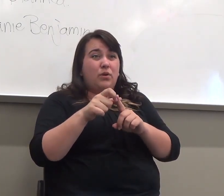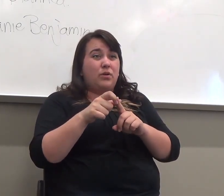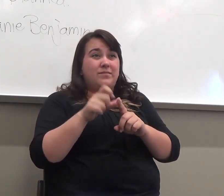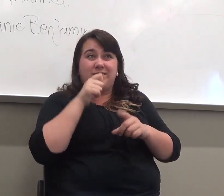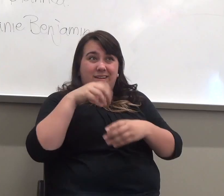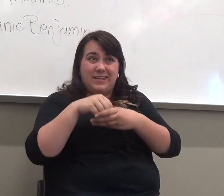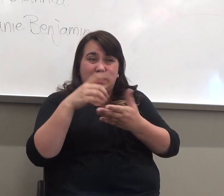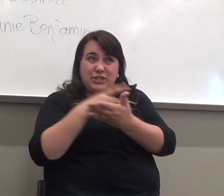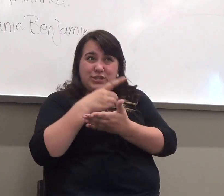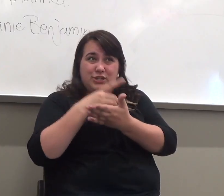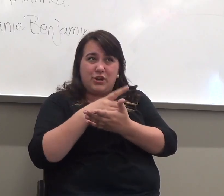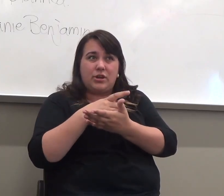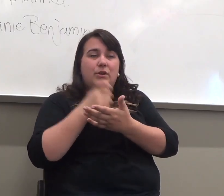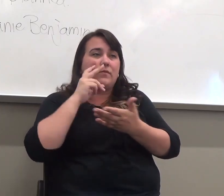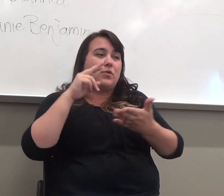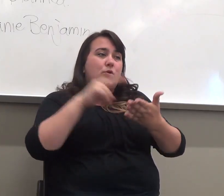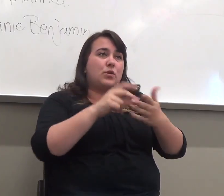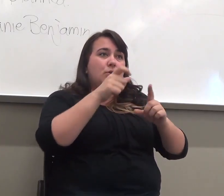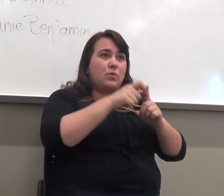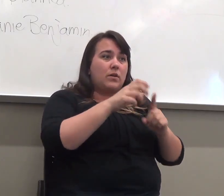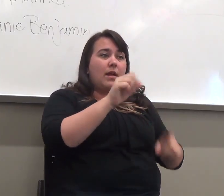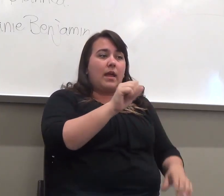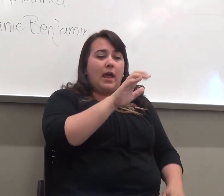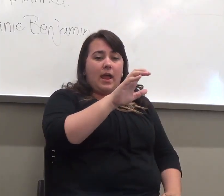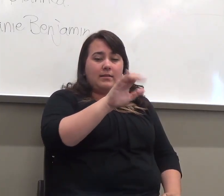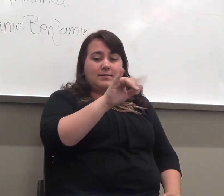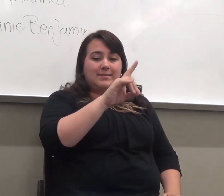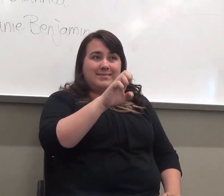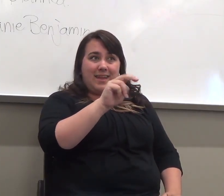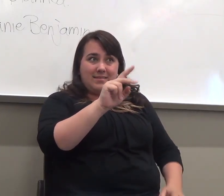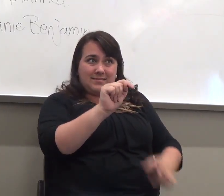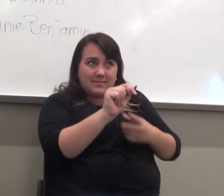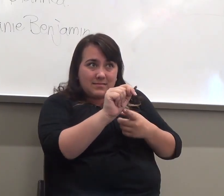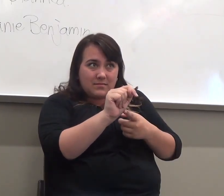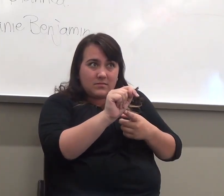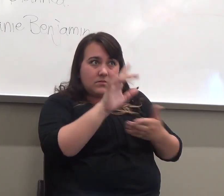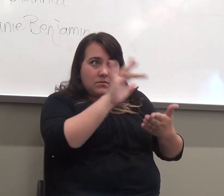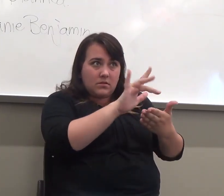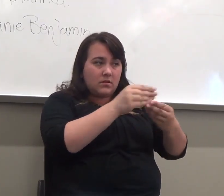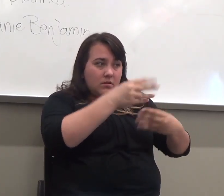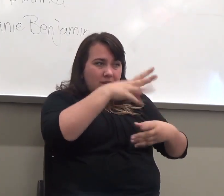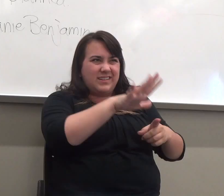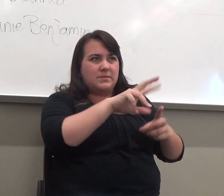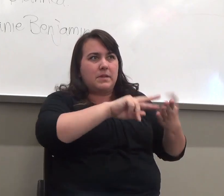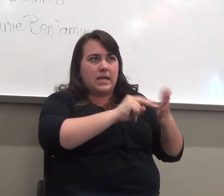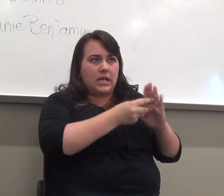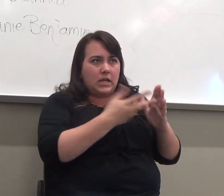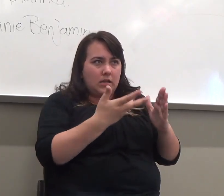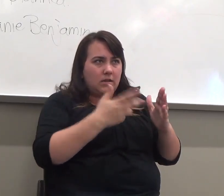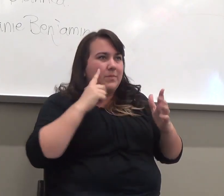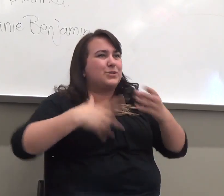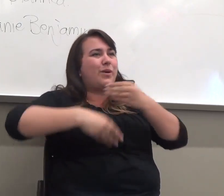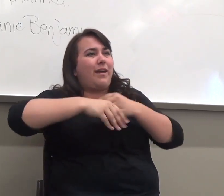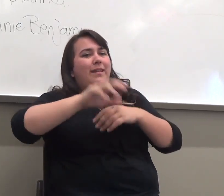dictionary. You have to go to the word accident and look at these suffixes. Okay?